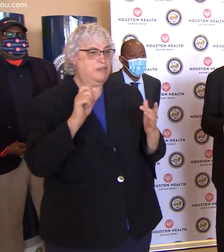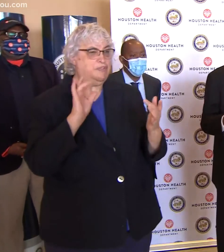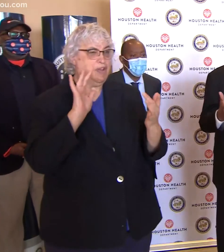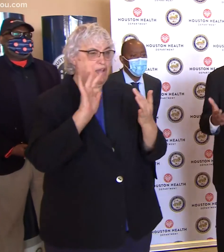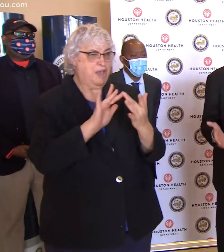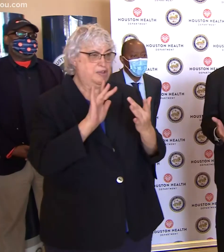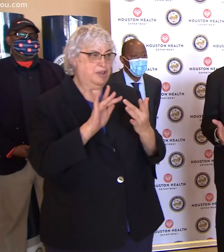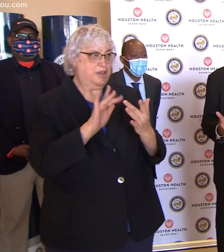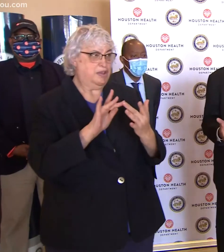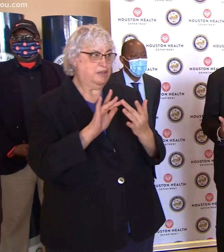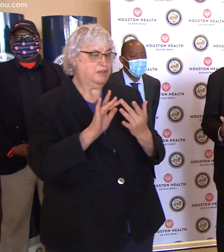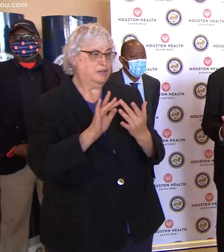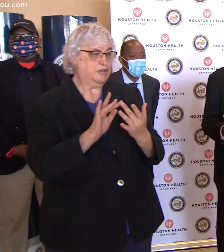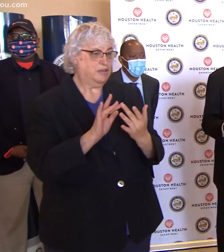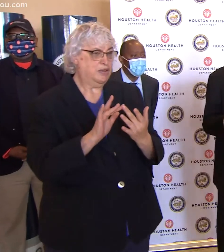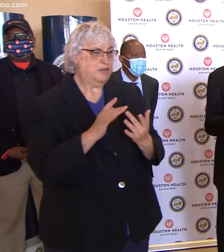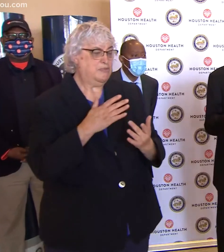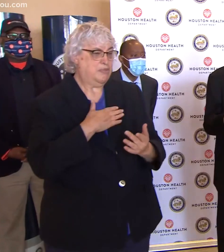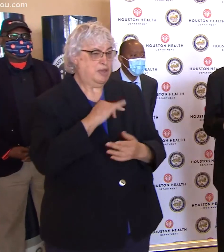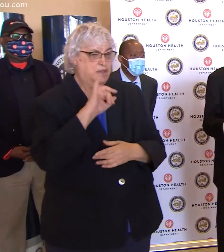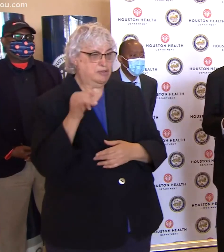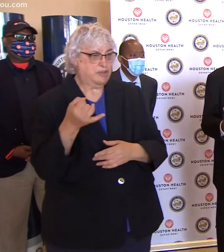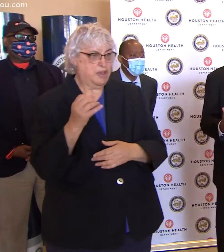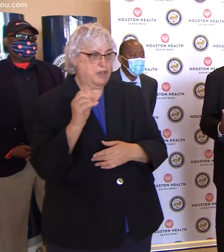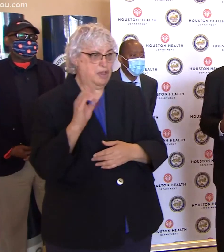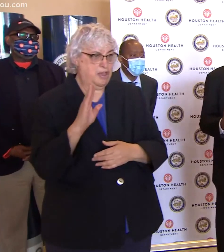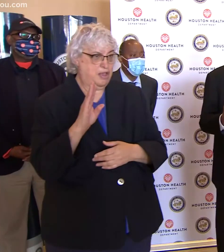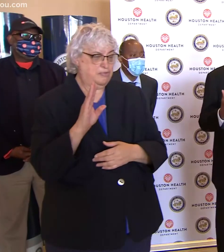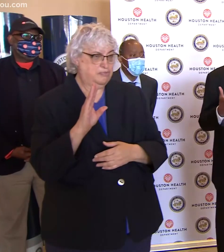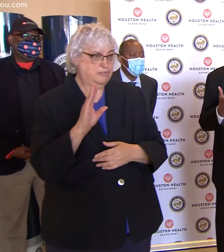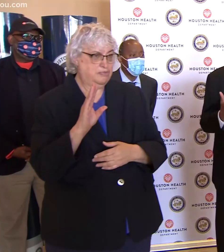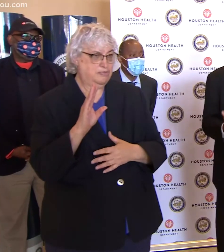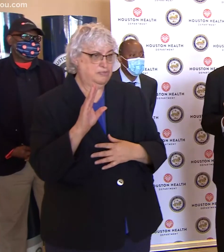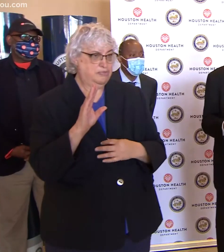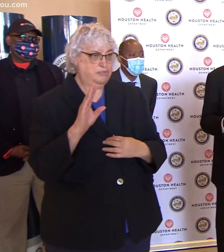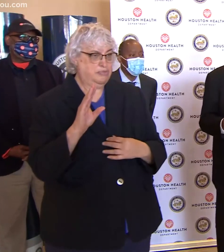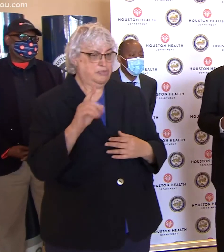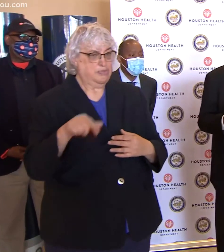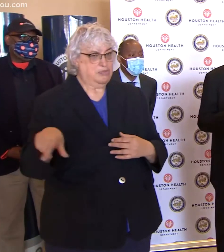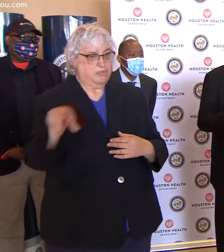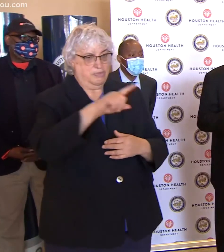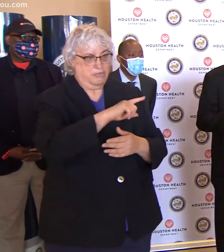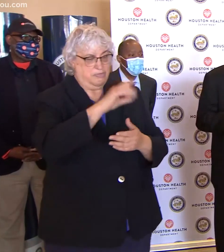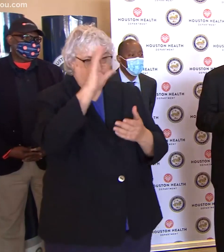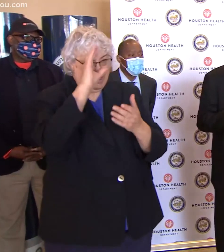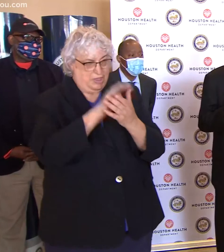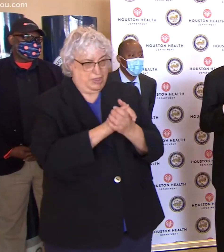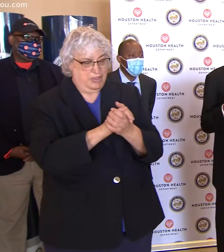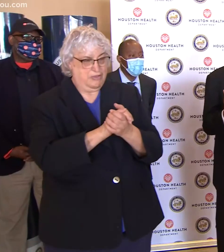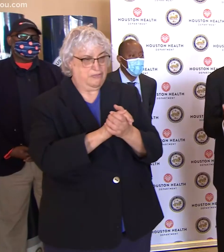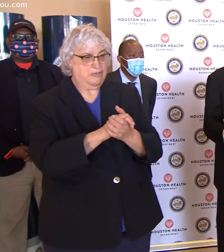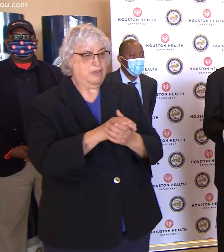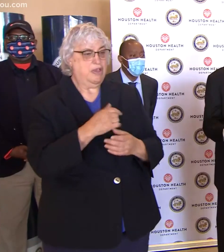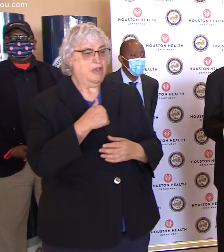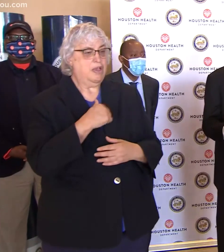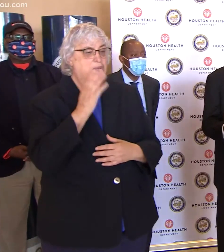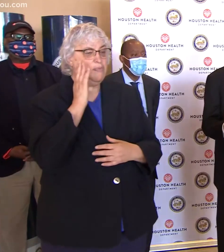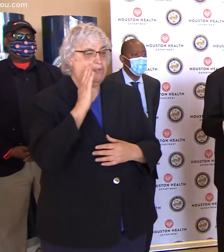with by virtue of the job that I do should have some degree of belief that I am not going to in some